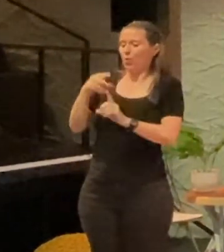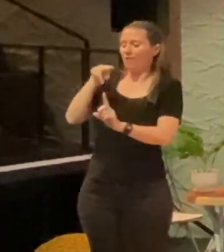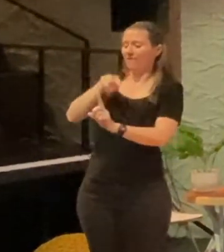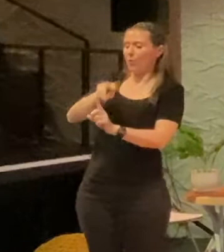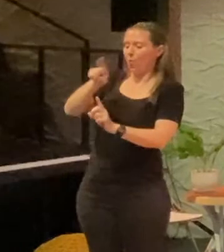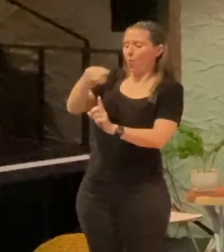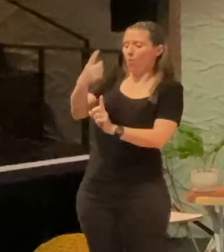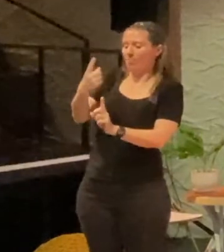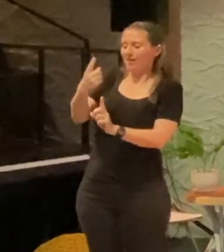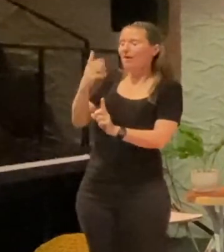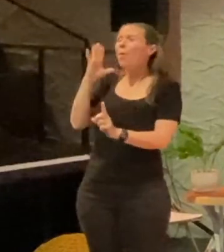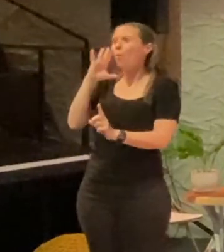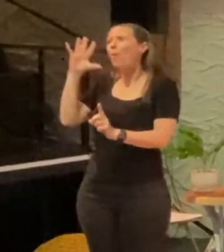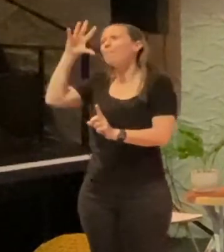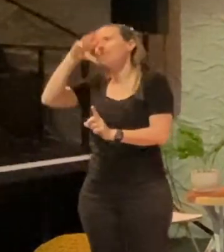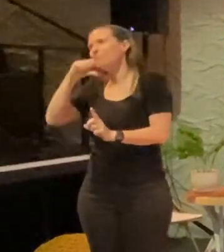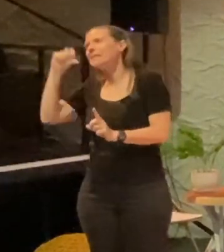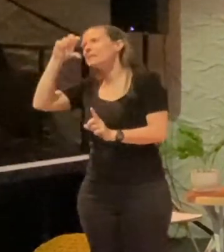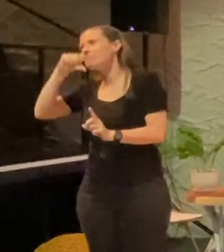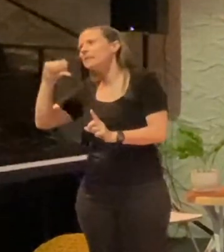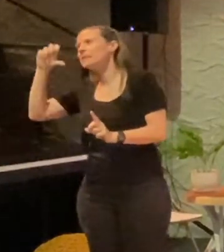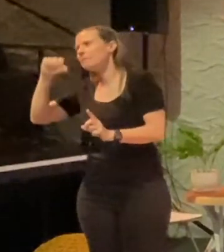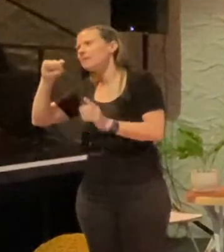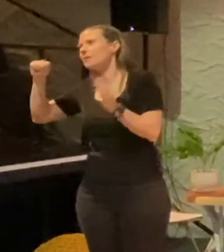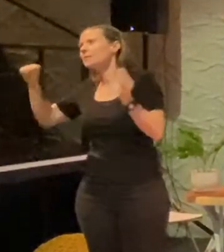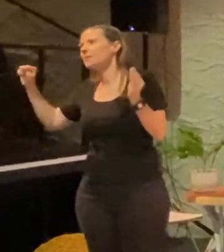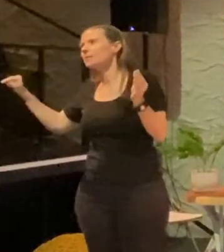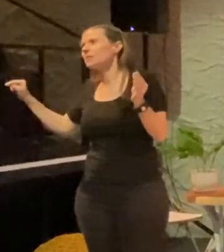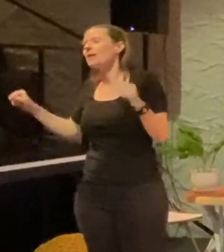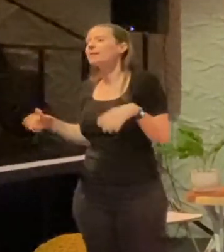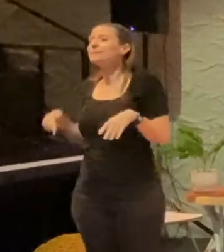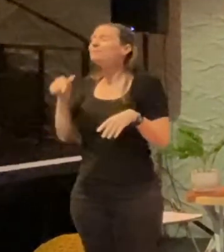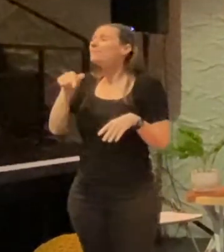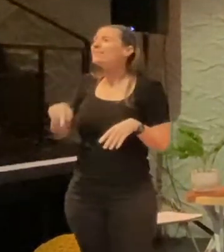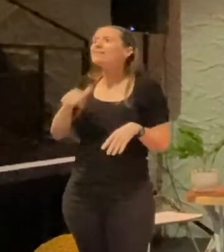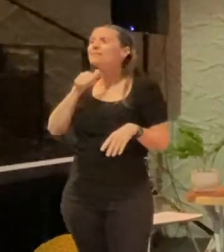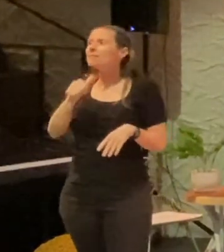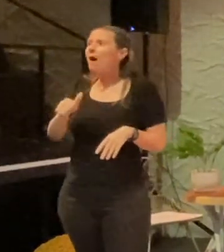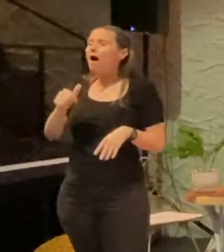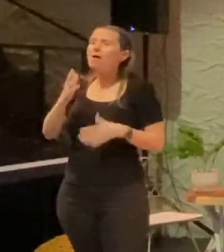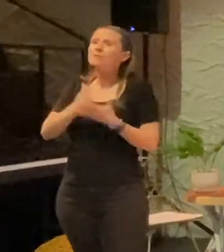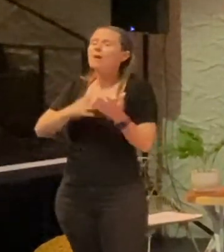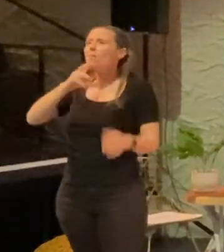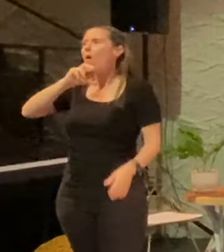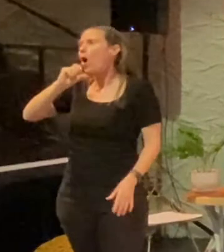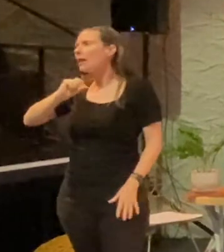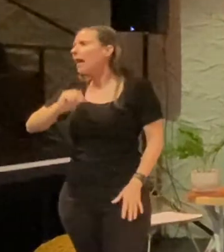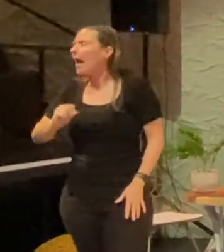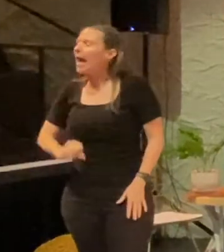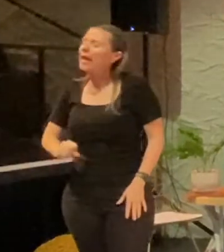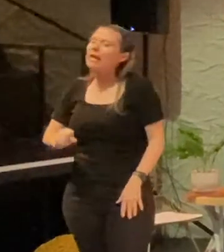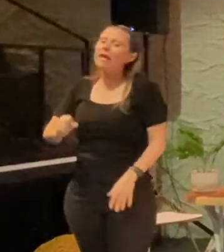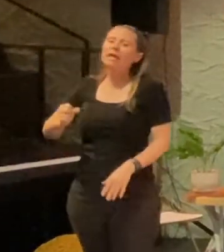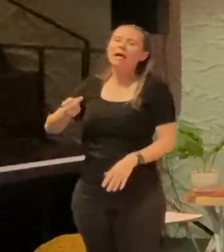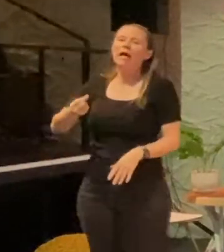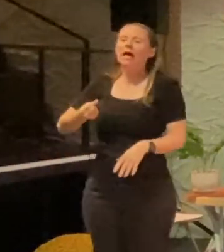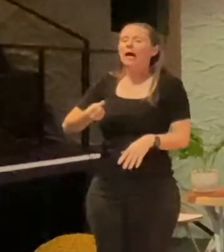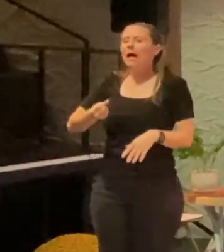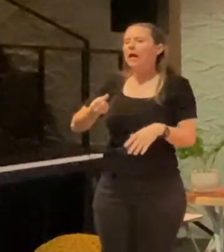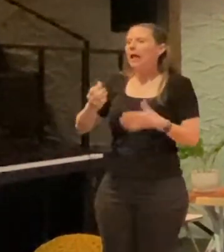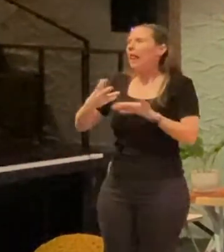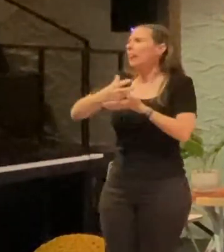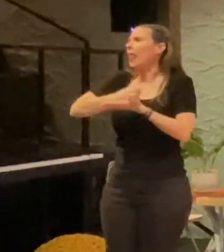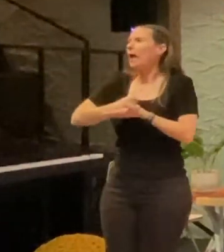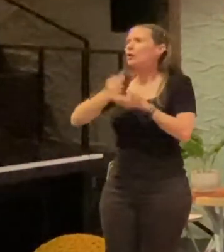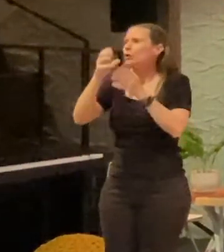This is not some archaic, outdated simpleton collection of stories.